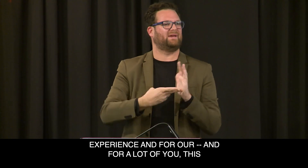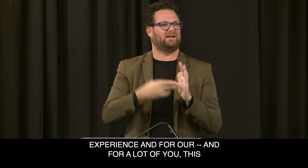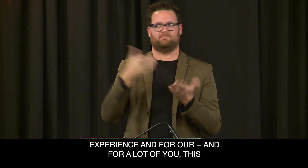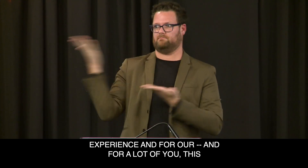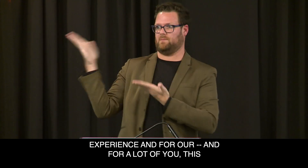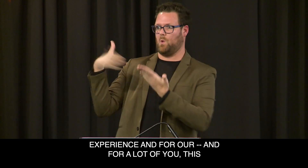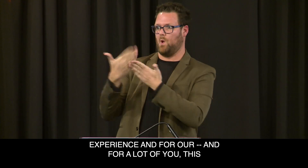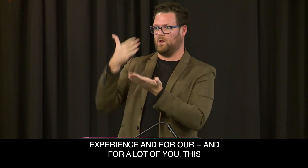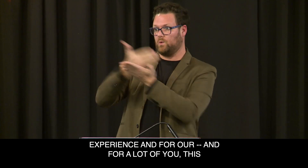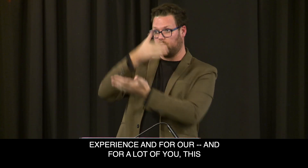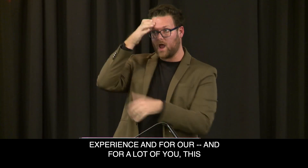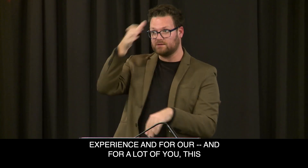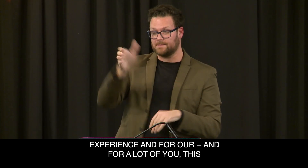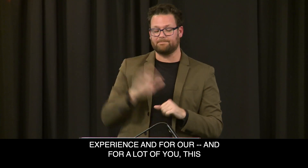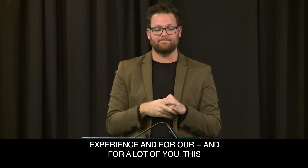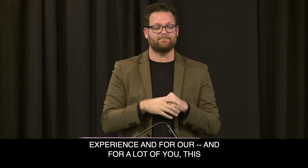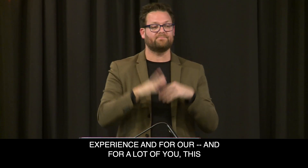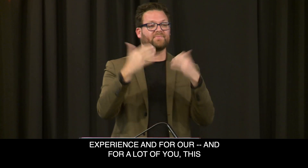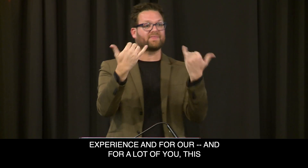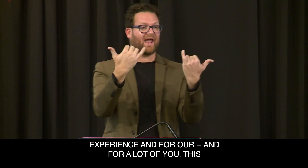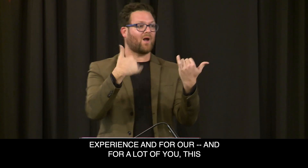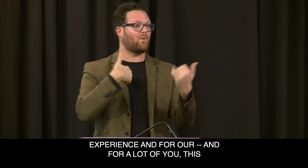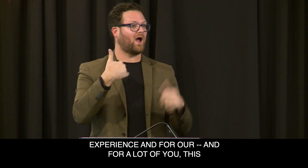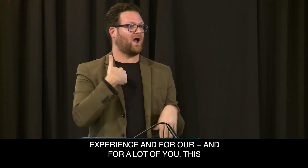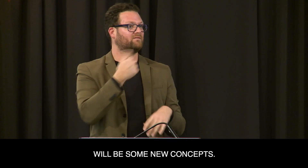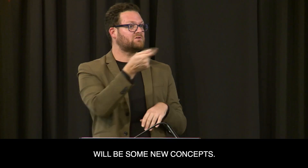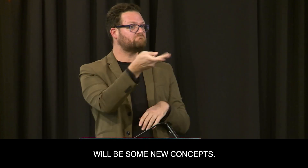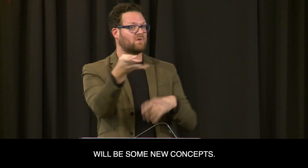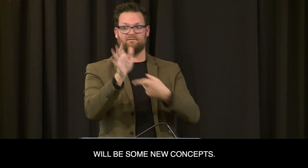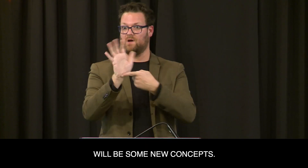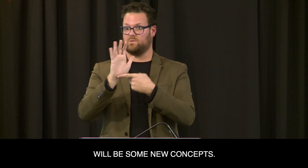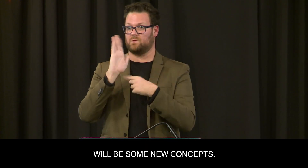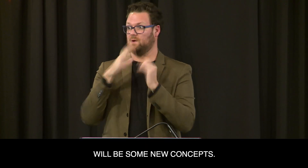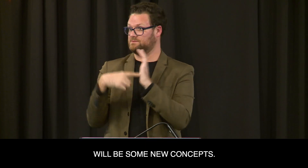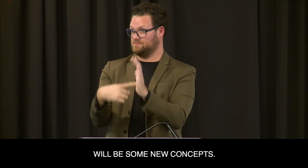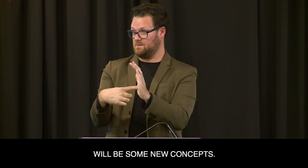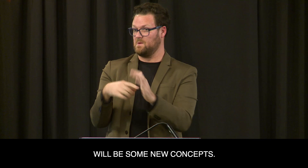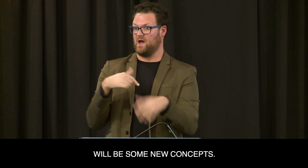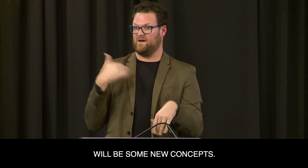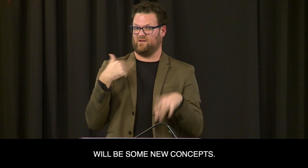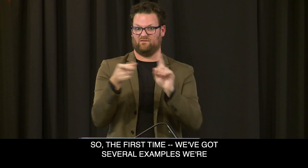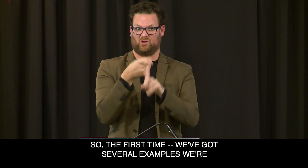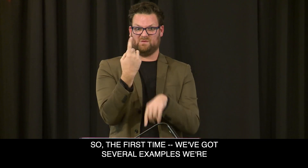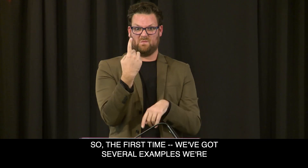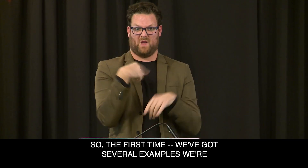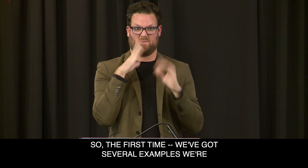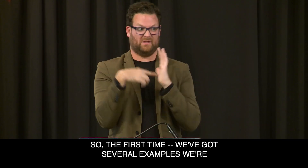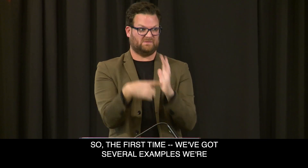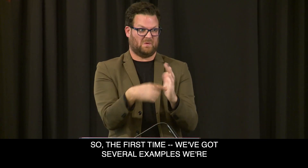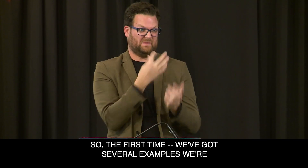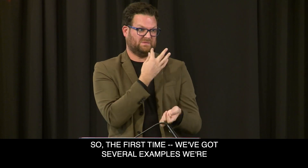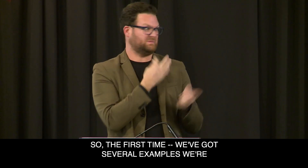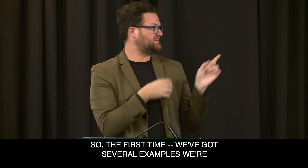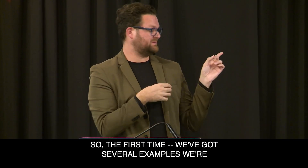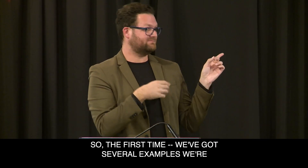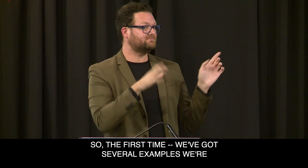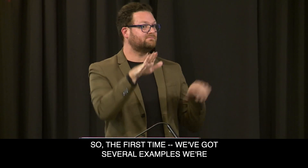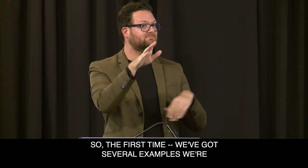and for a lot of you, this will be some new concepts. So the first time, we've got